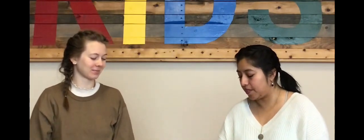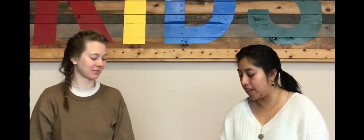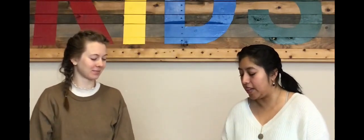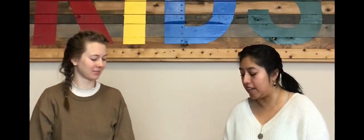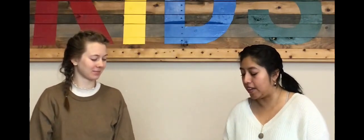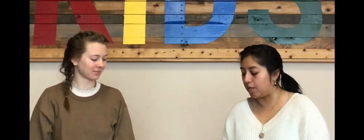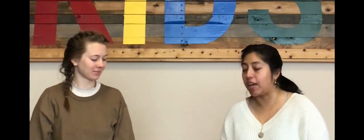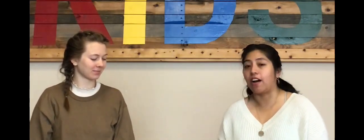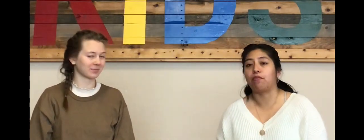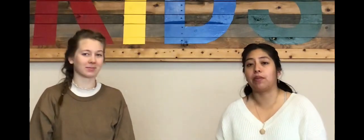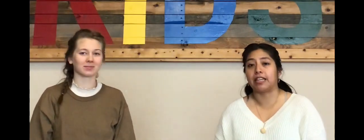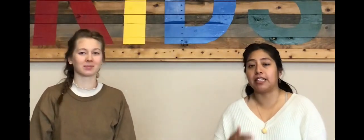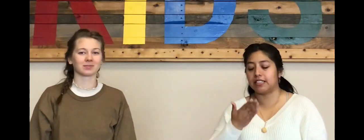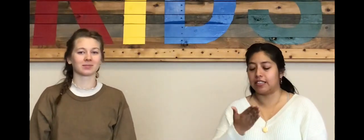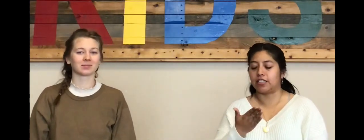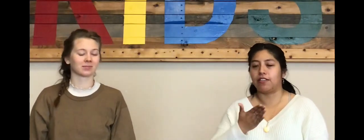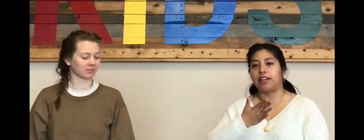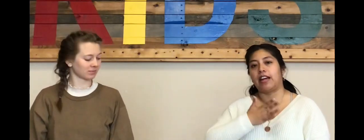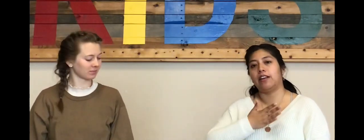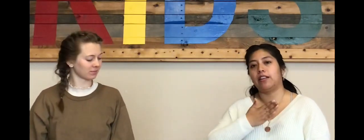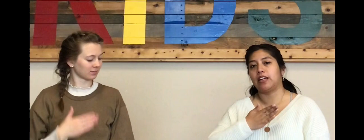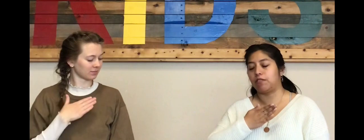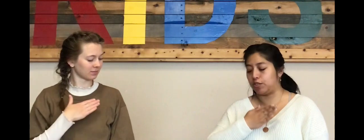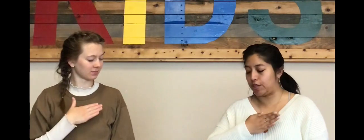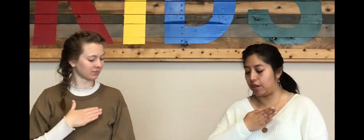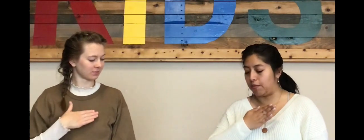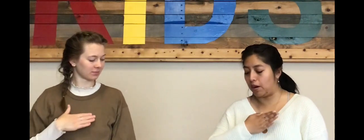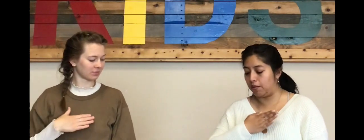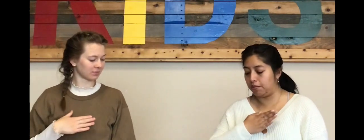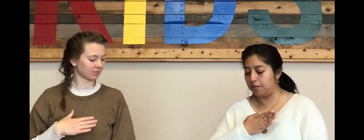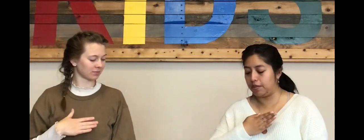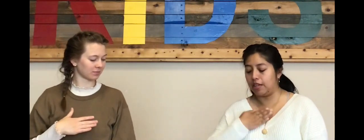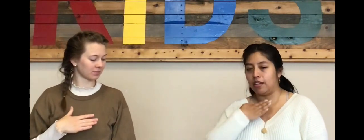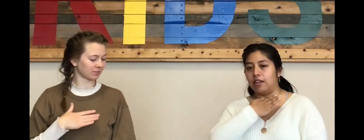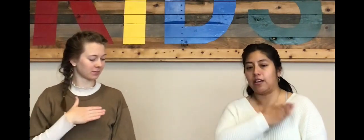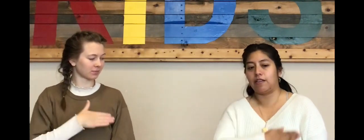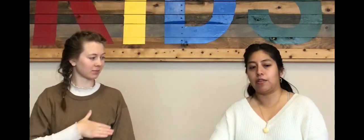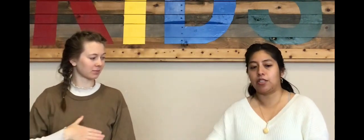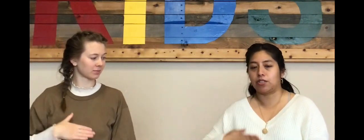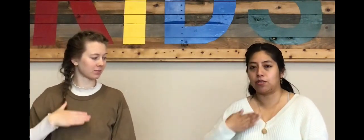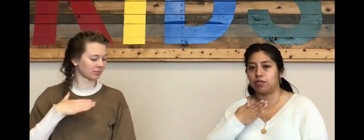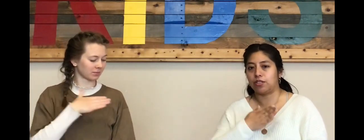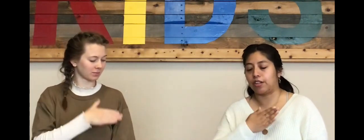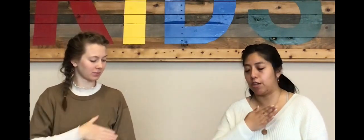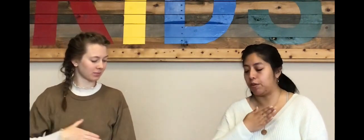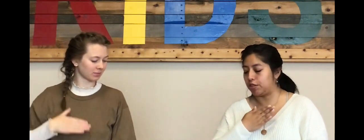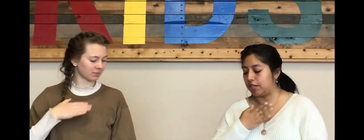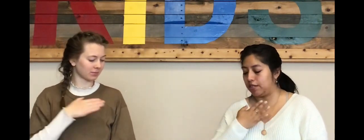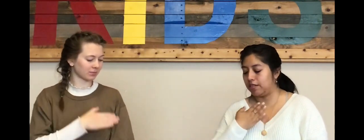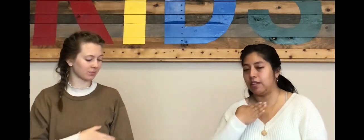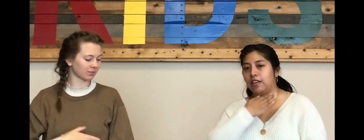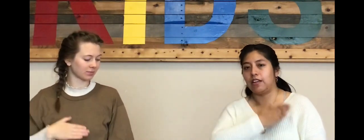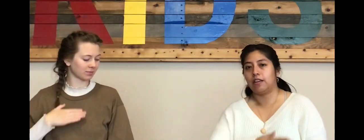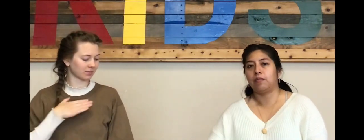And then we have please. And so again, that one's with our palm. And we do circular motion.